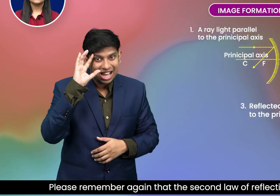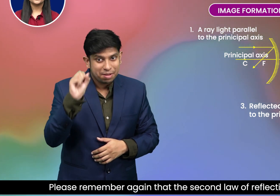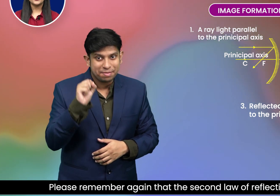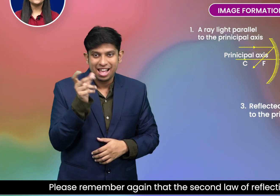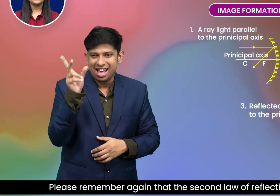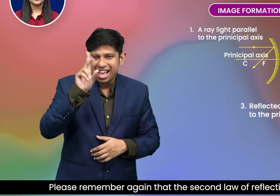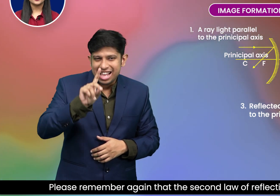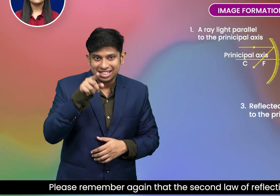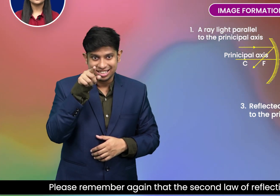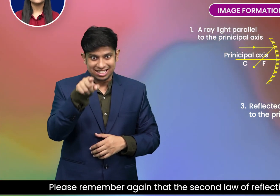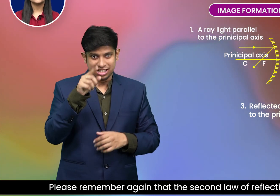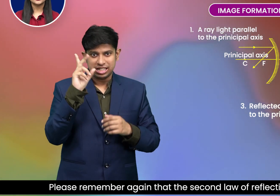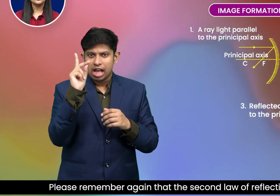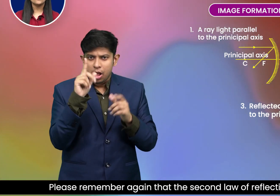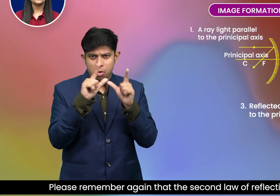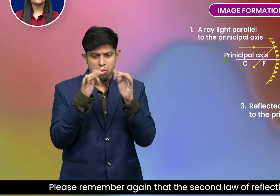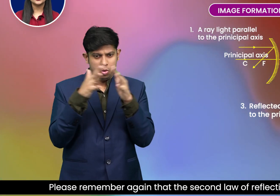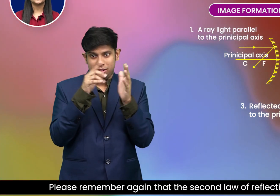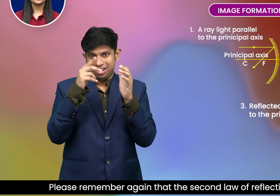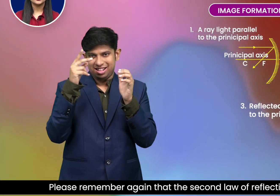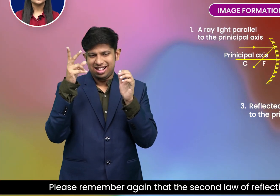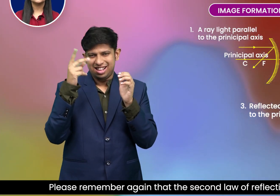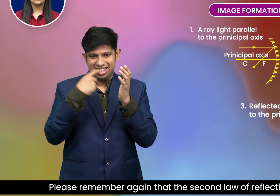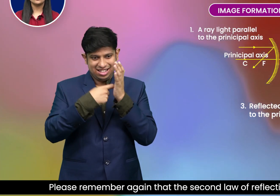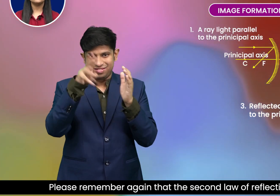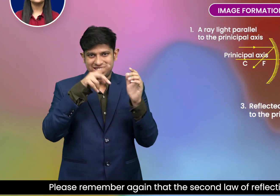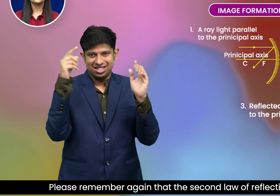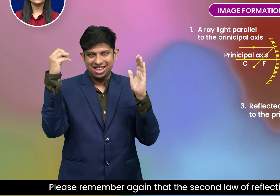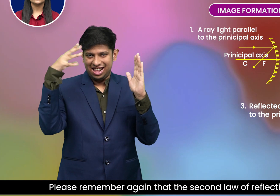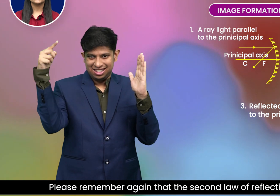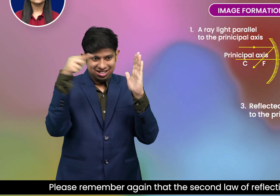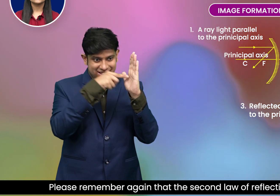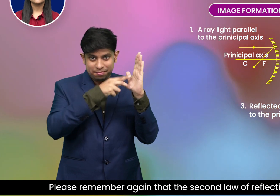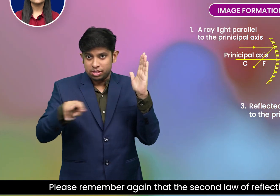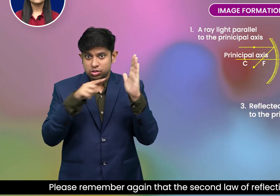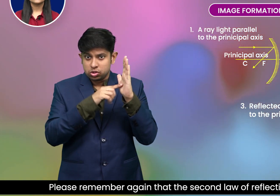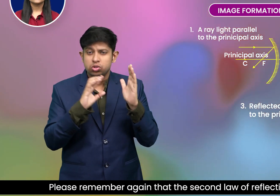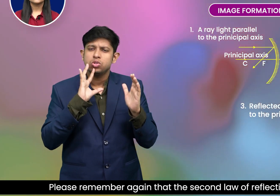Please remember again that the second law of reflection is always true.